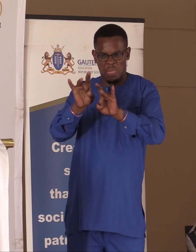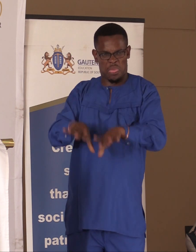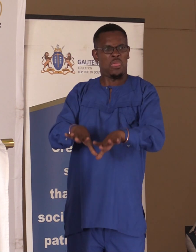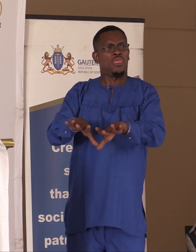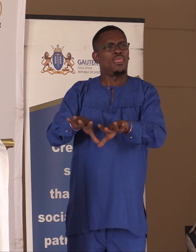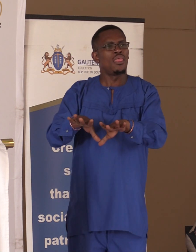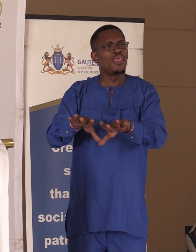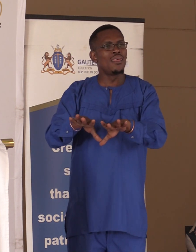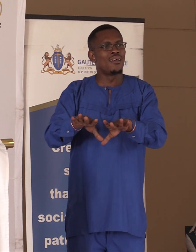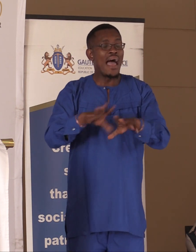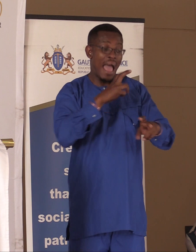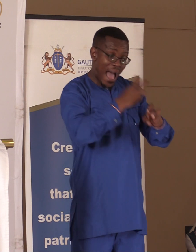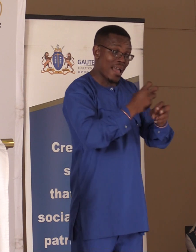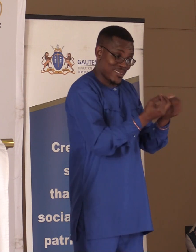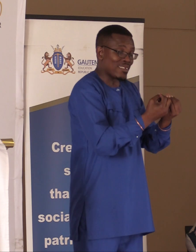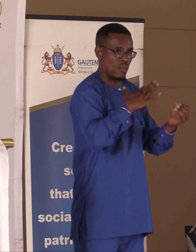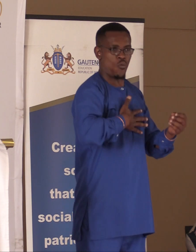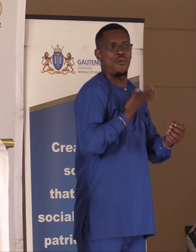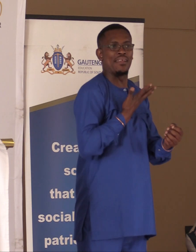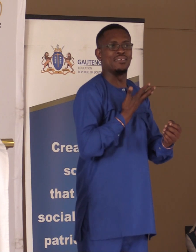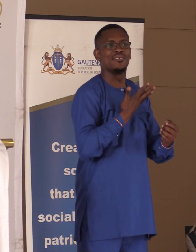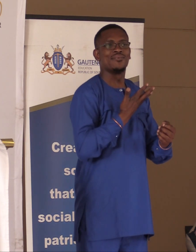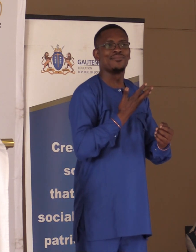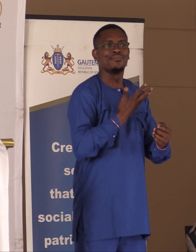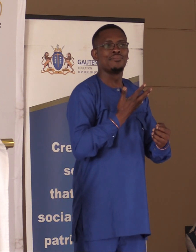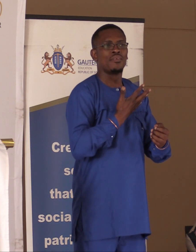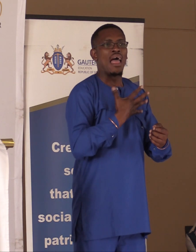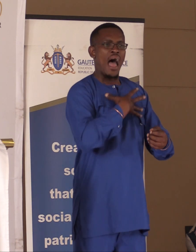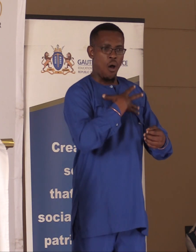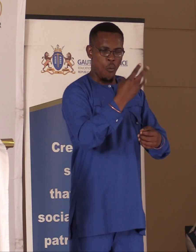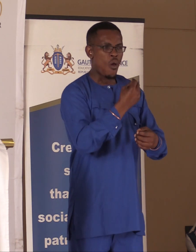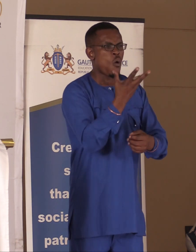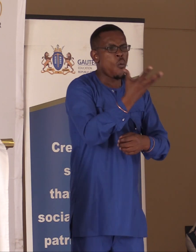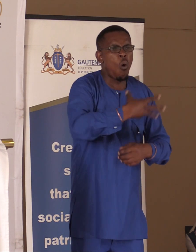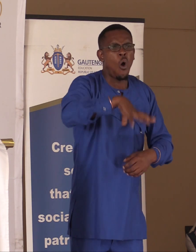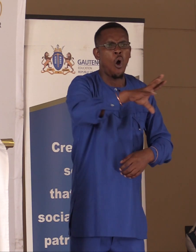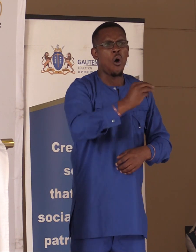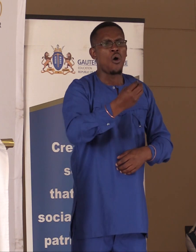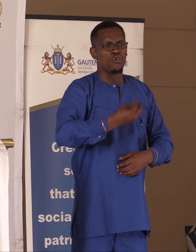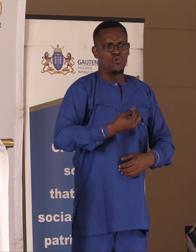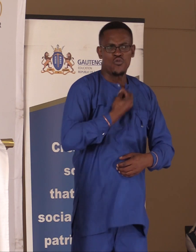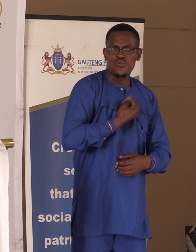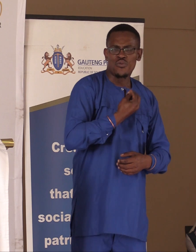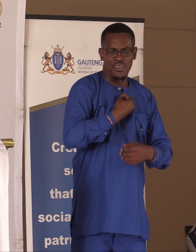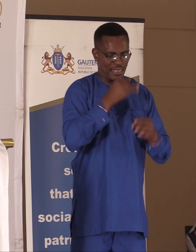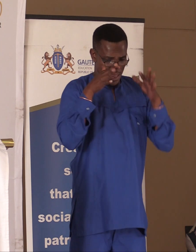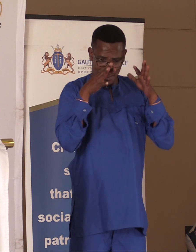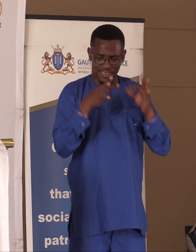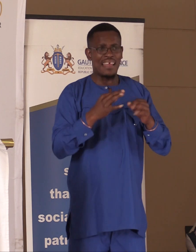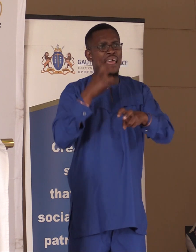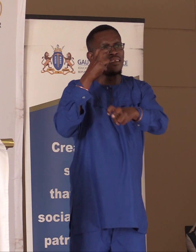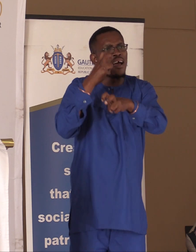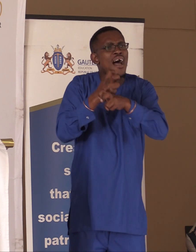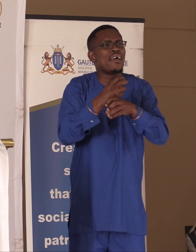it. Right. And I wish all our young people could choose to do the